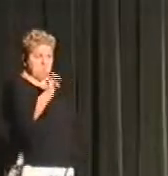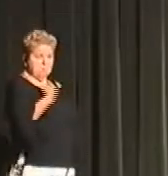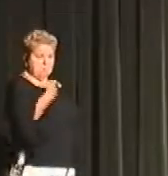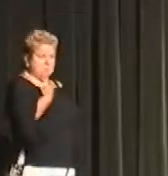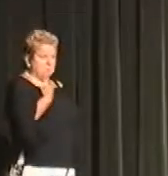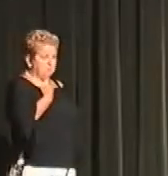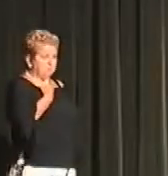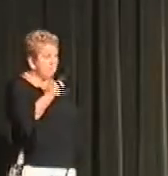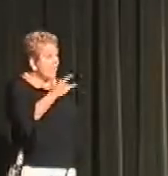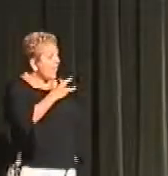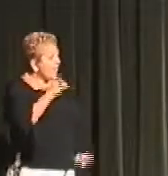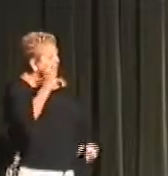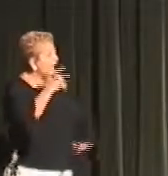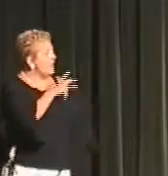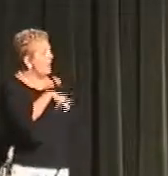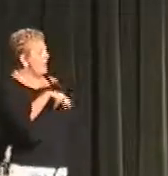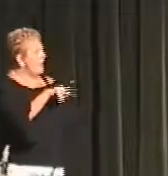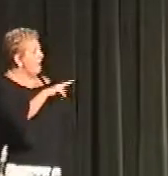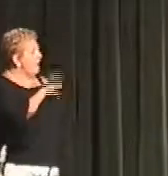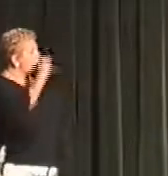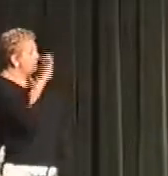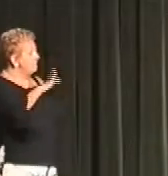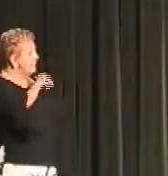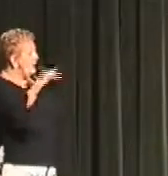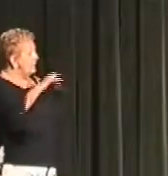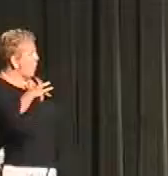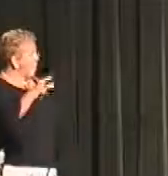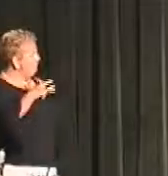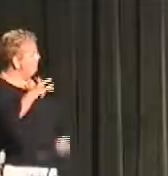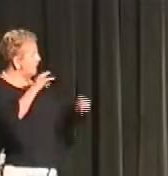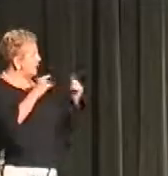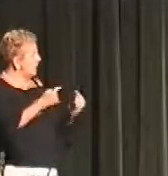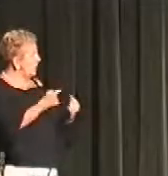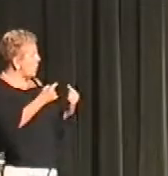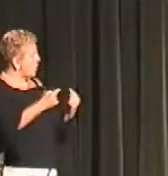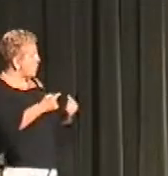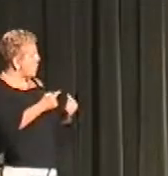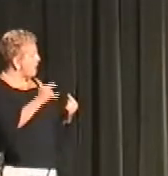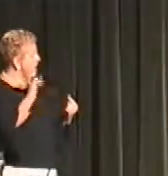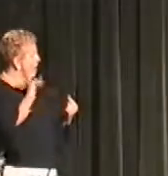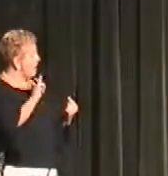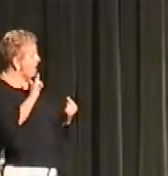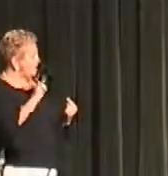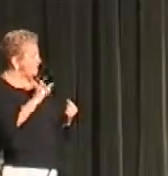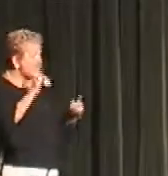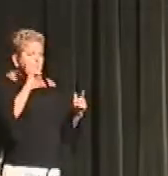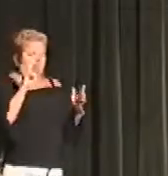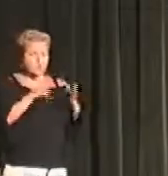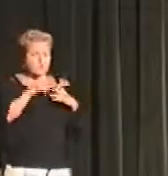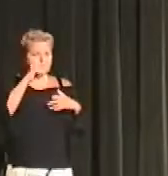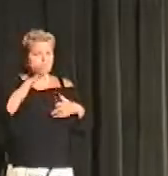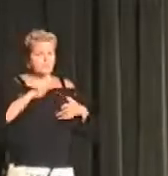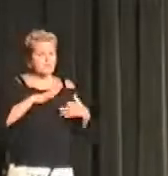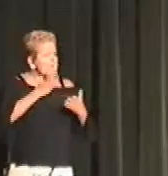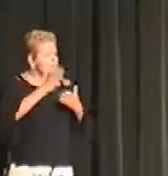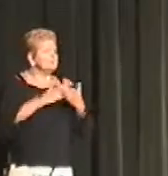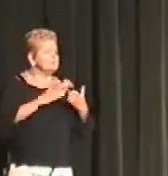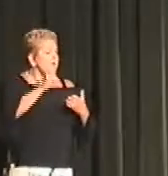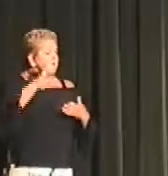feel pain. I looked at the women in my life, and I saw them go through all of those experiences. And some of them didn't break at some of those points, but most